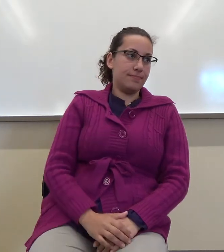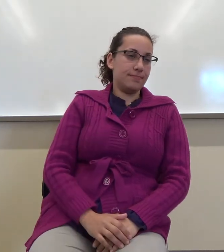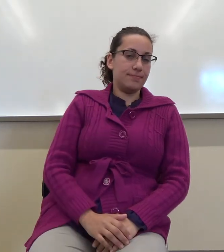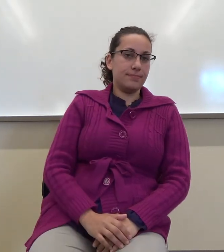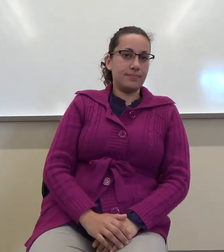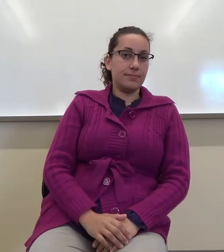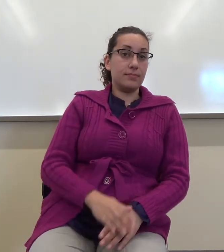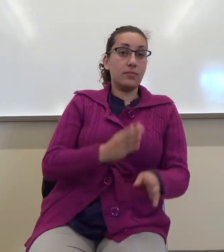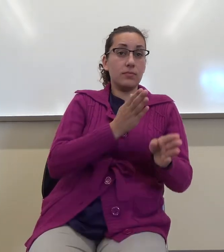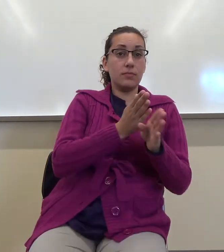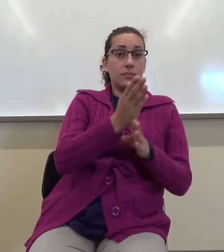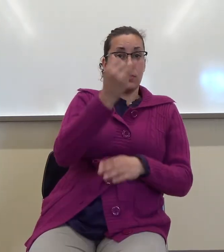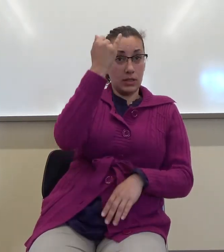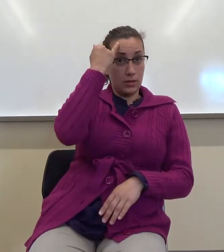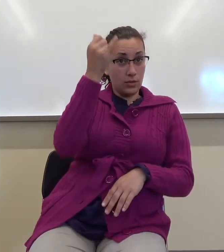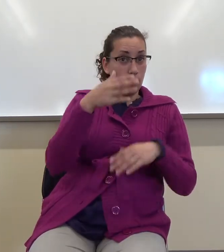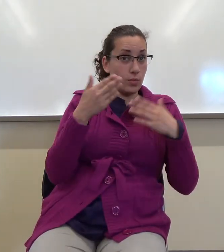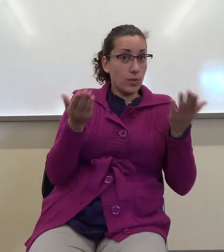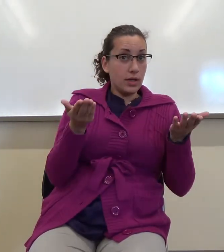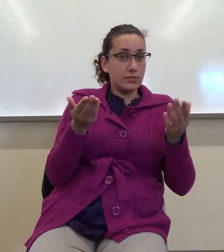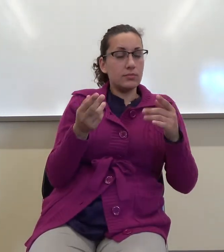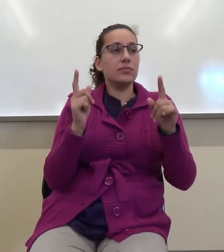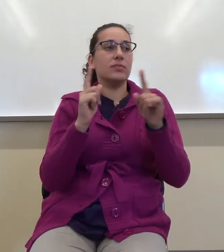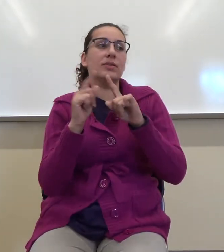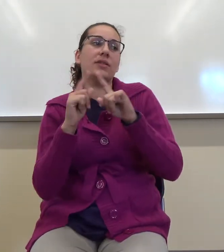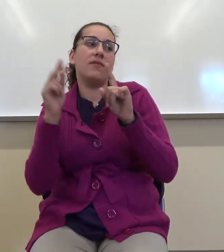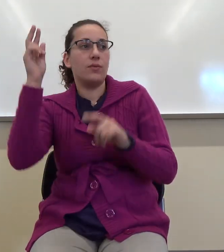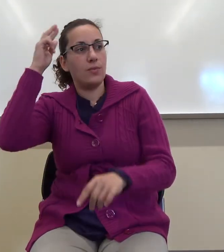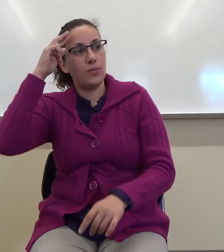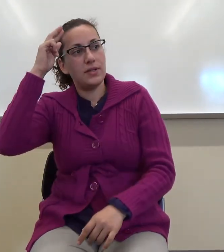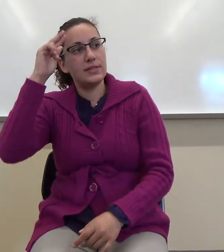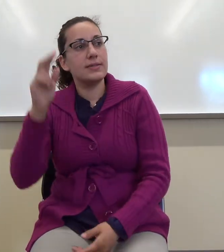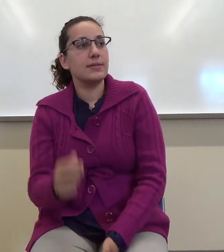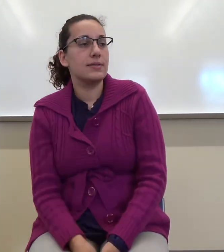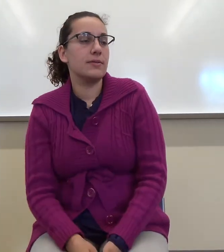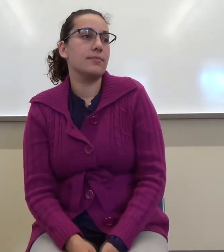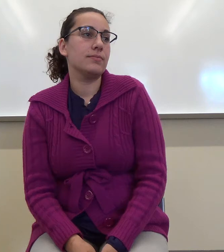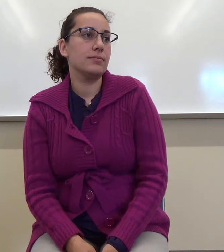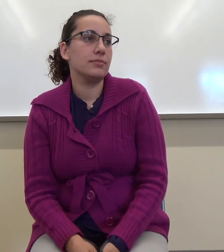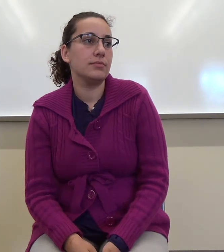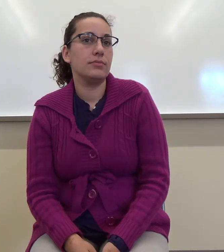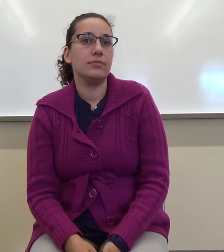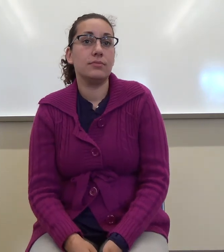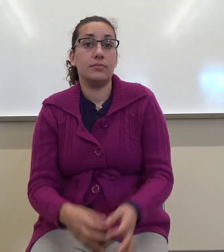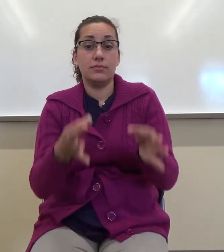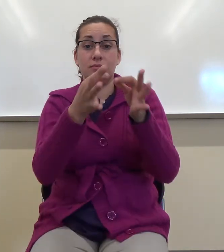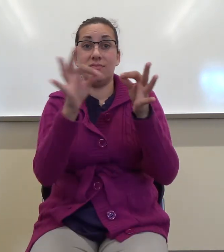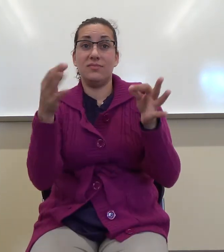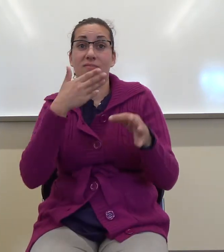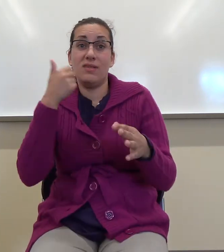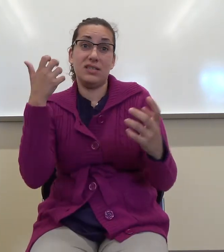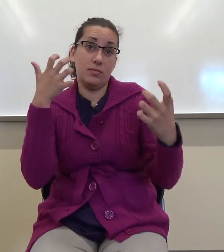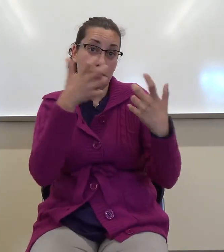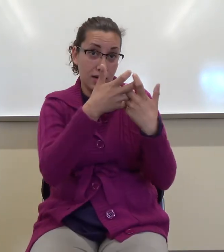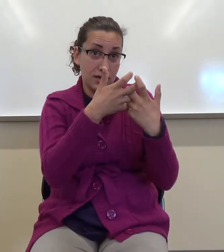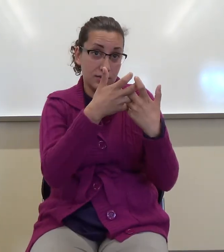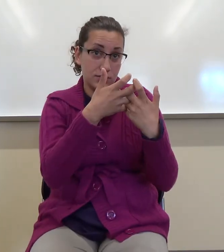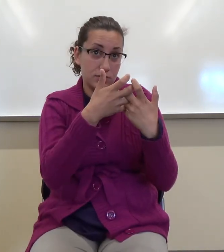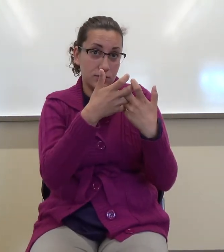that there are different reasons. So the sentence that comes the closest to that is number 2.